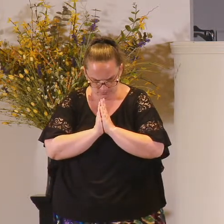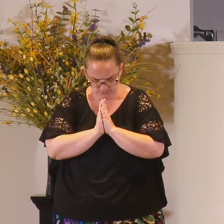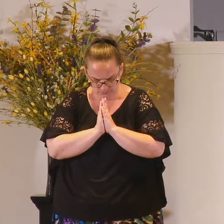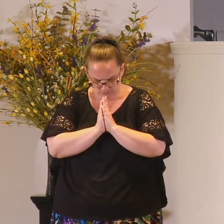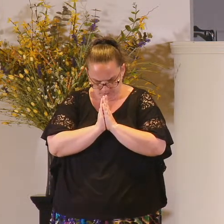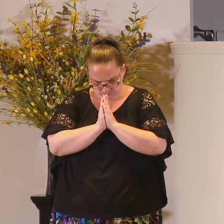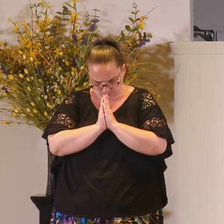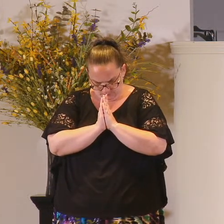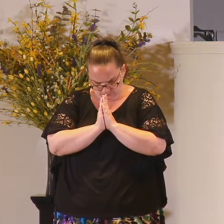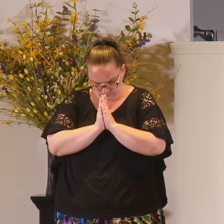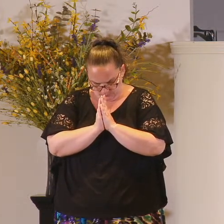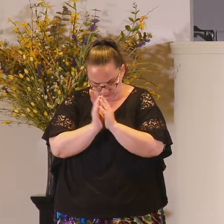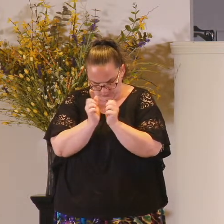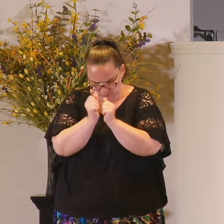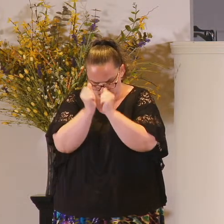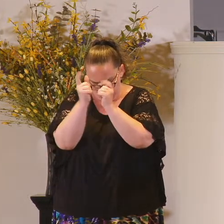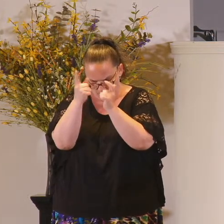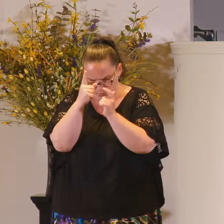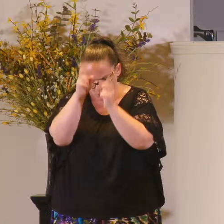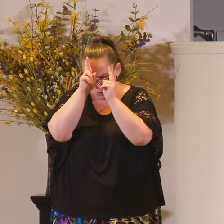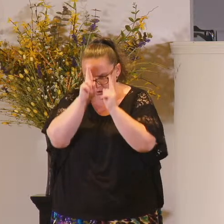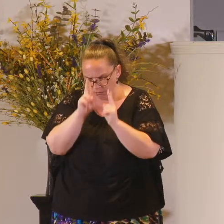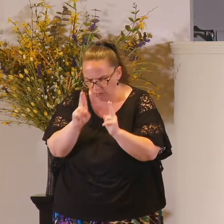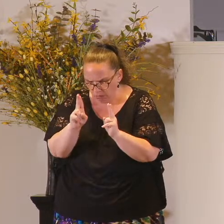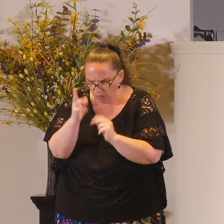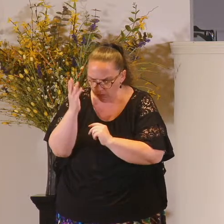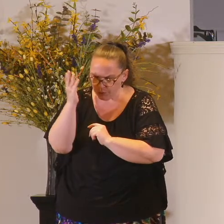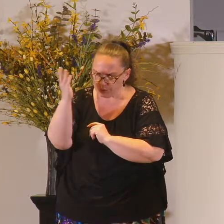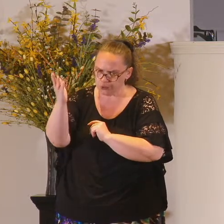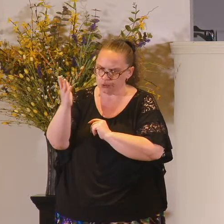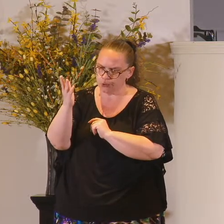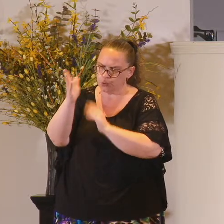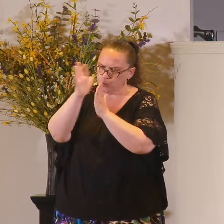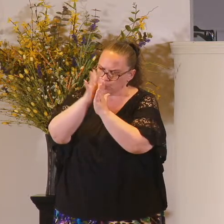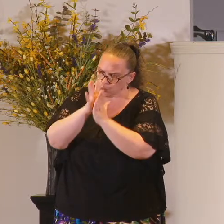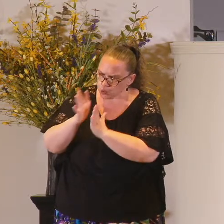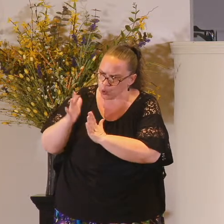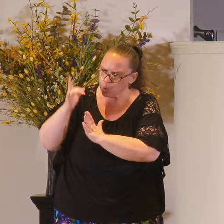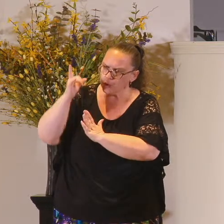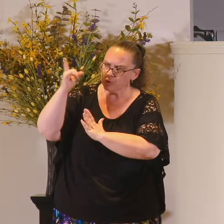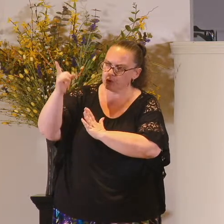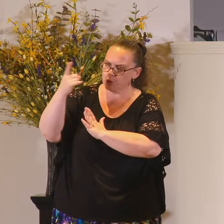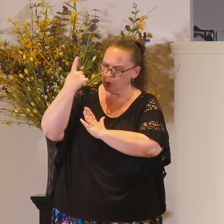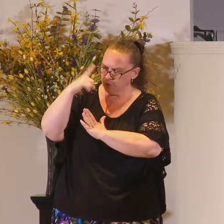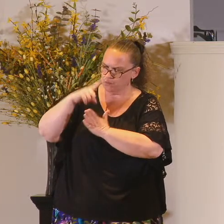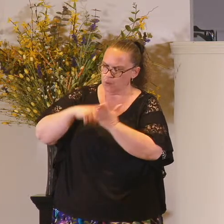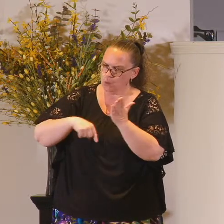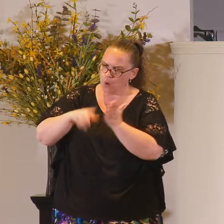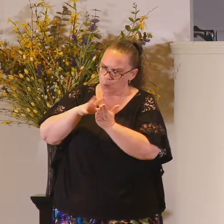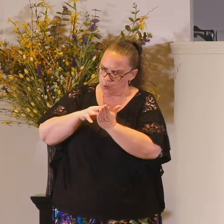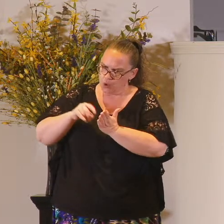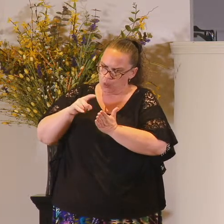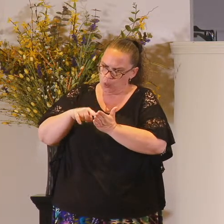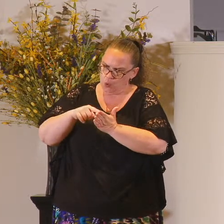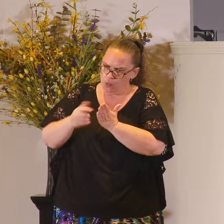Father, we give you honor and glory for the word that we've received this morning.